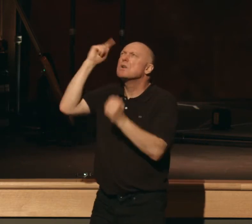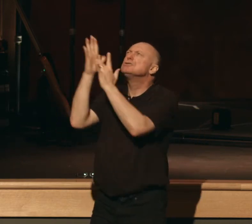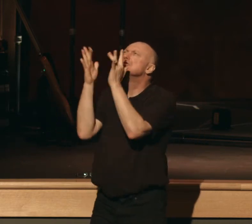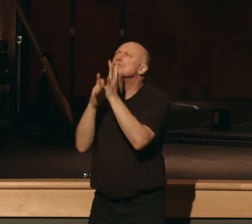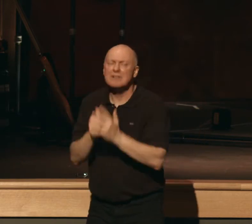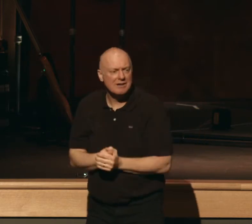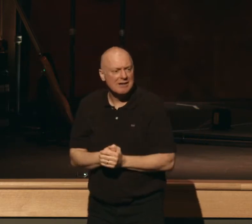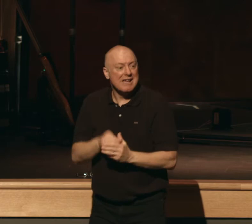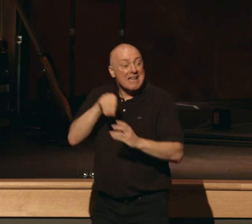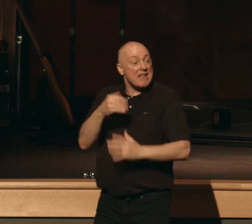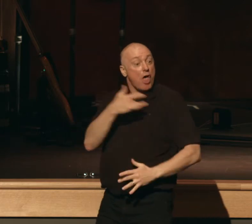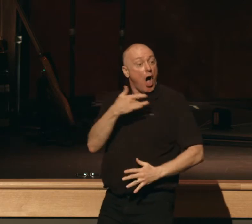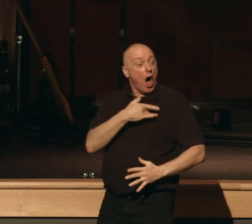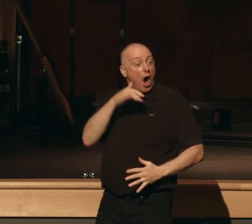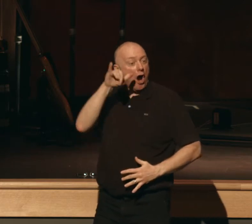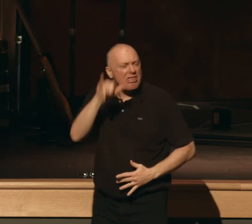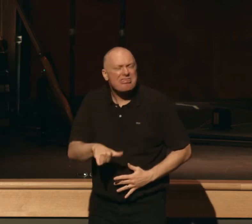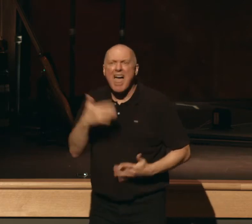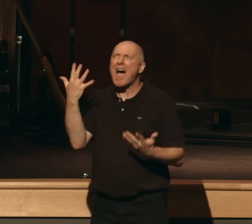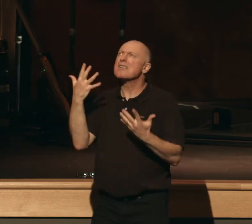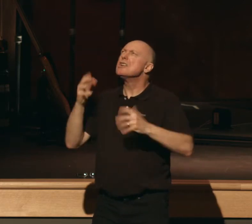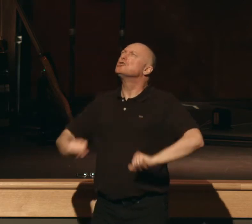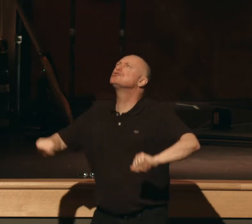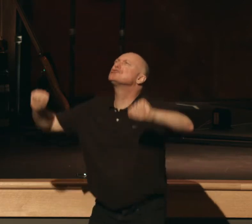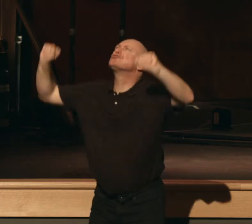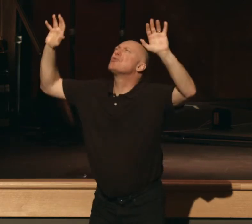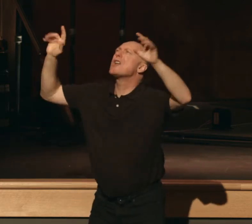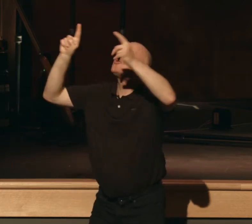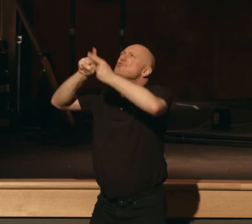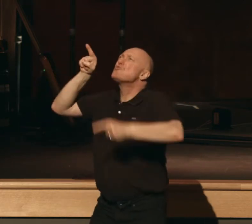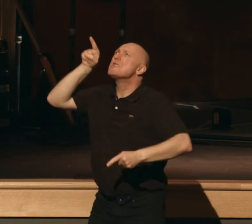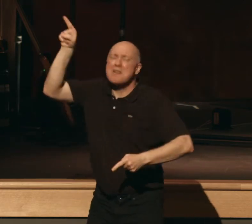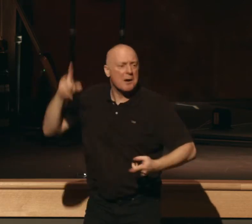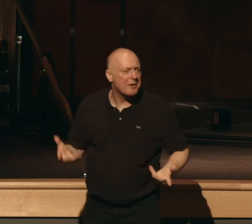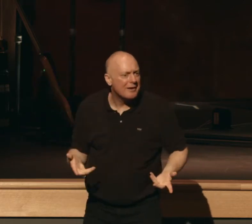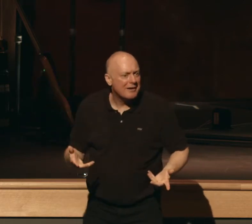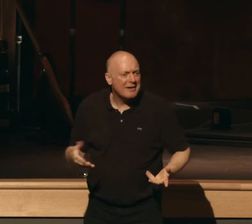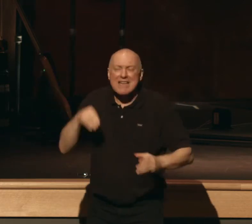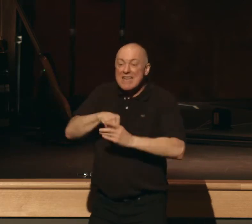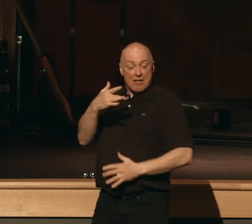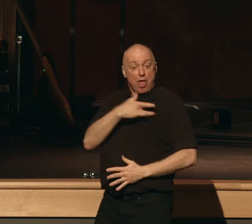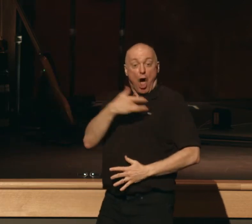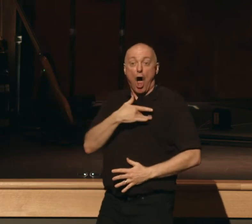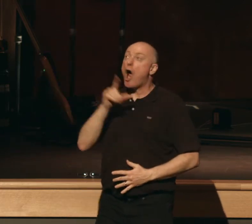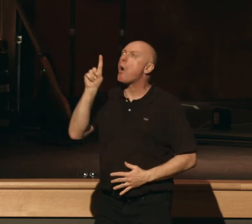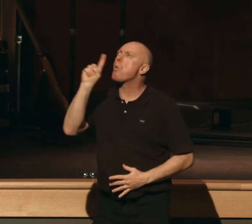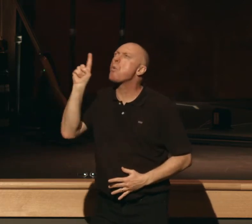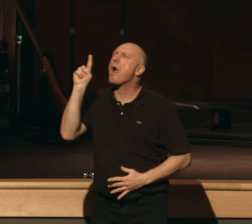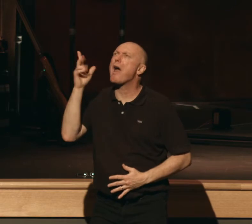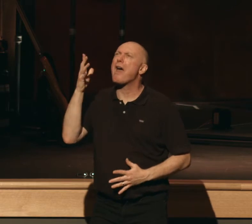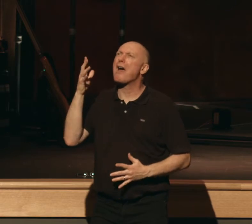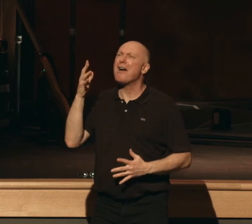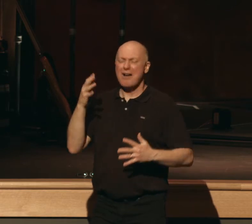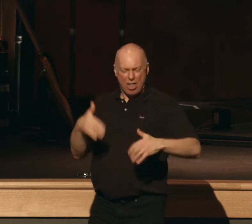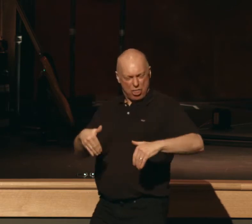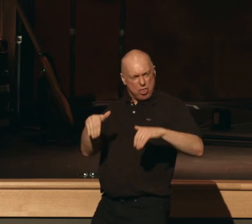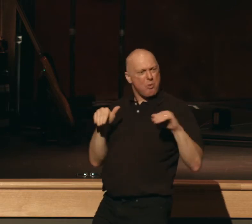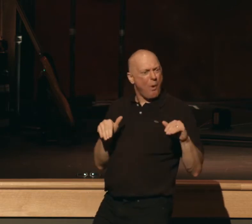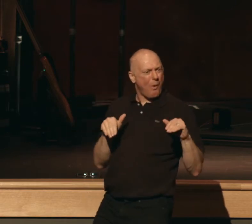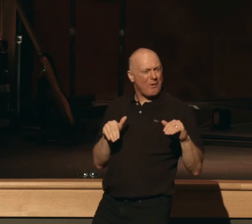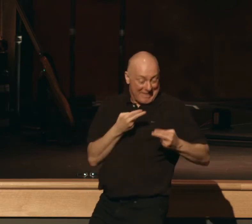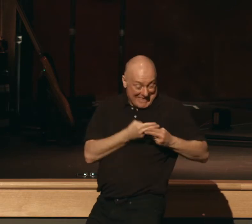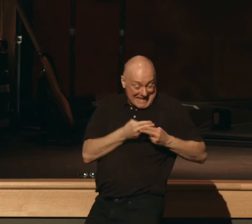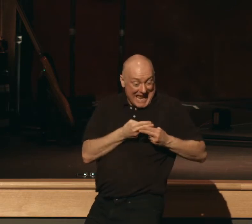him, in the heart that is surrendered to him, In the heart where there's a throne and it has